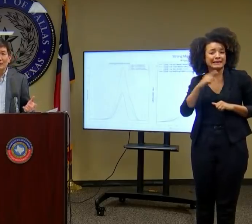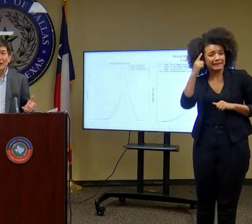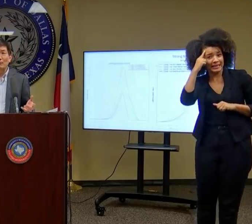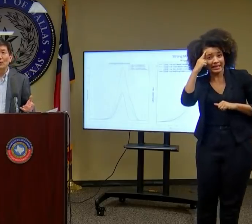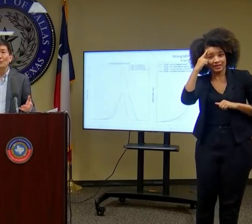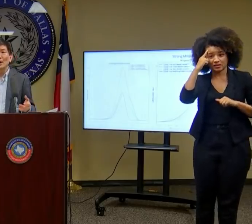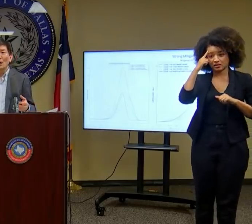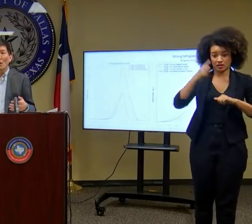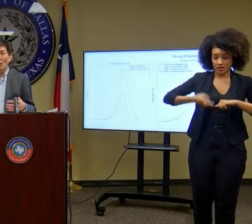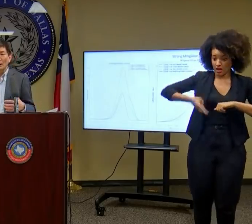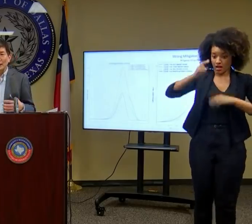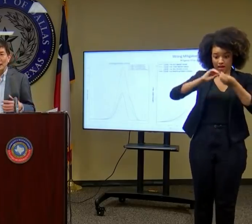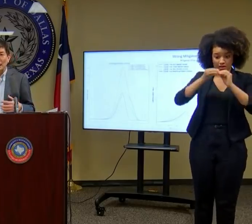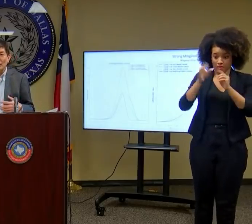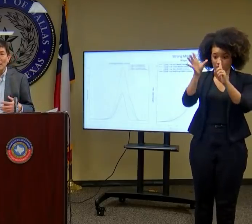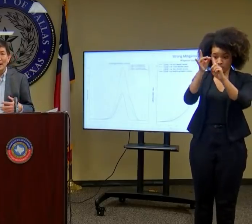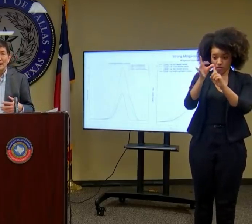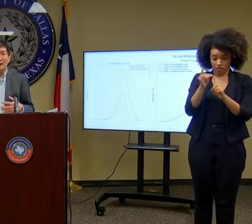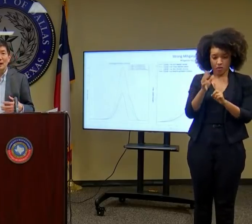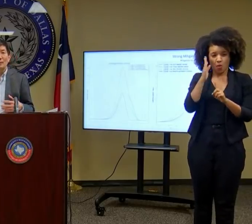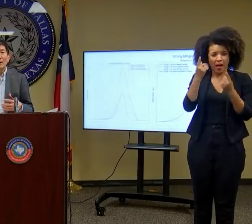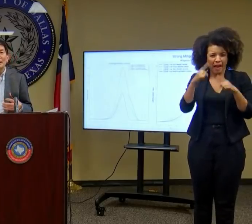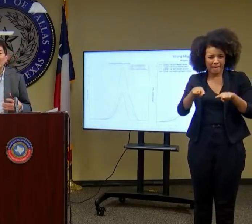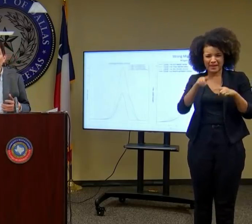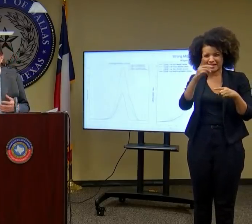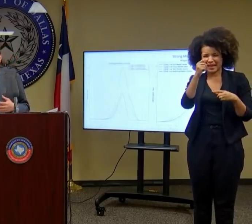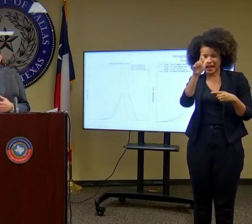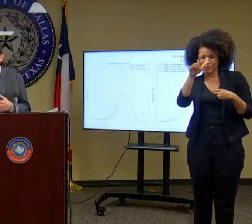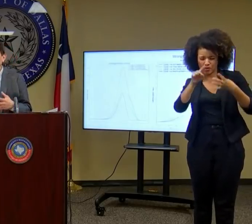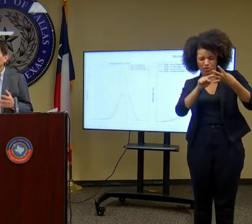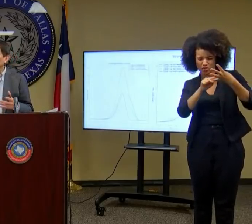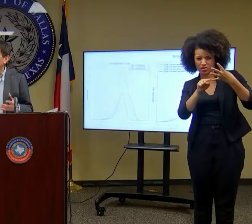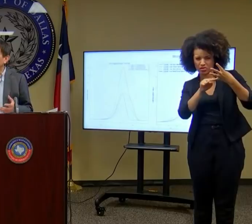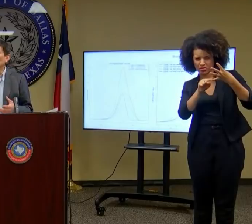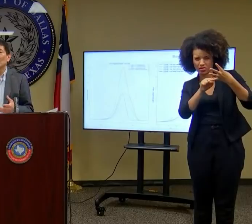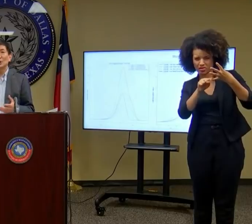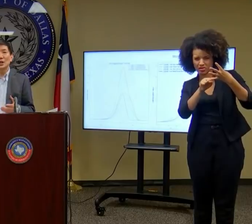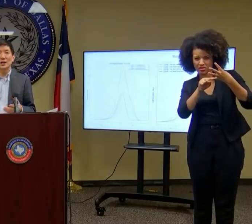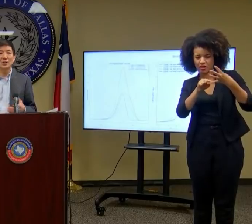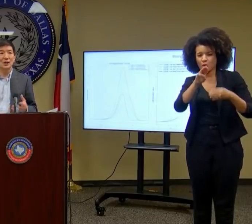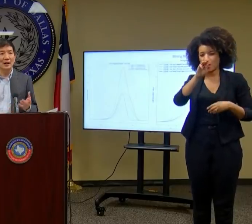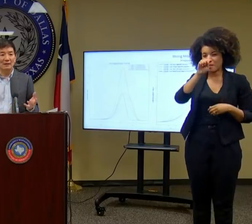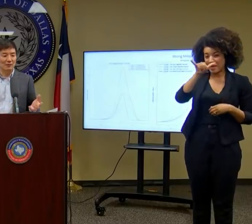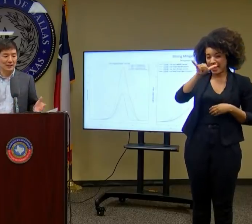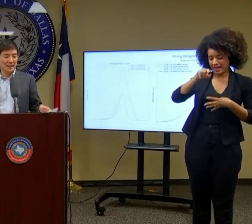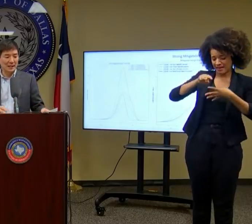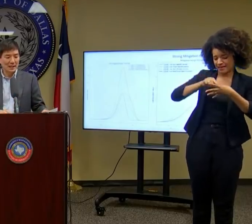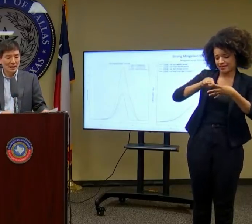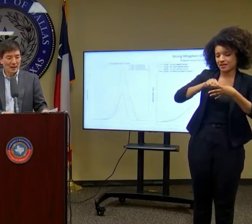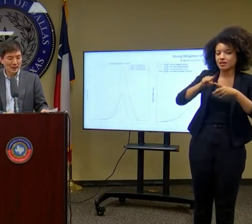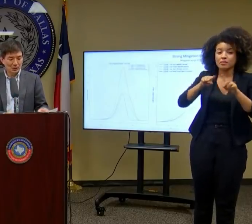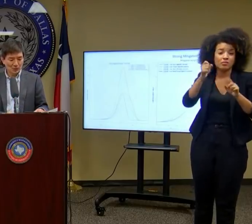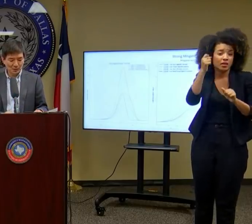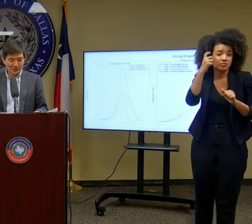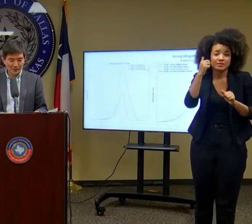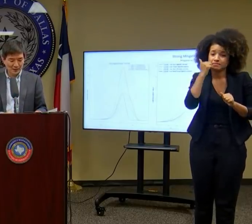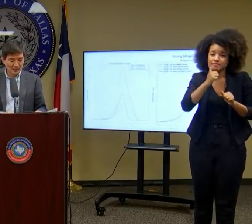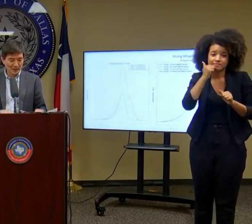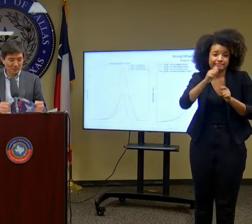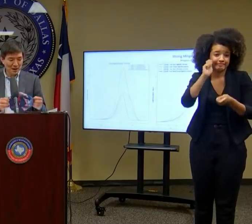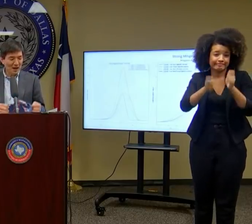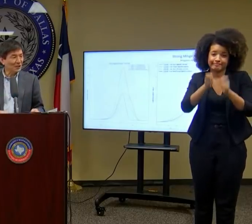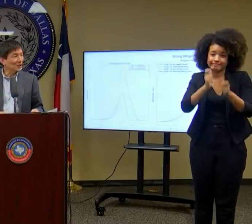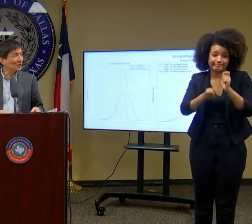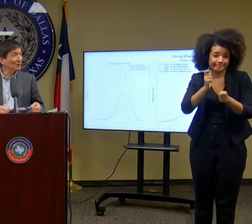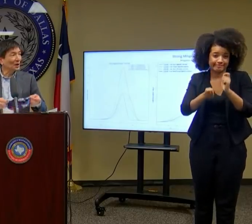towards the end of April or the beginning of May, but this is all subject, it continues to change every day as we're experiencing